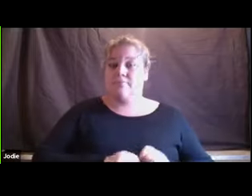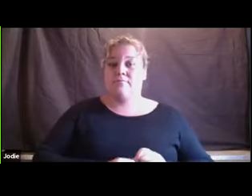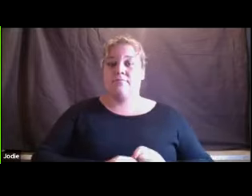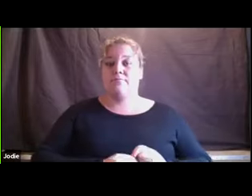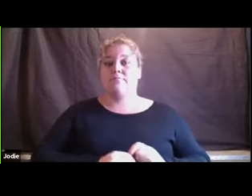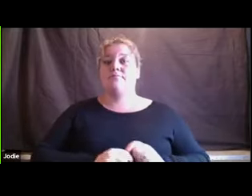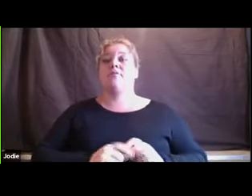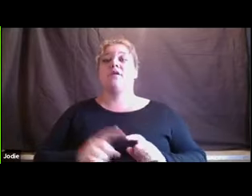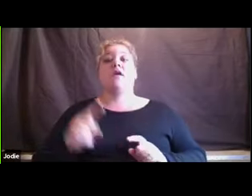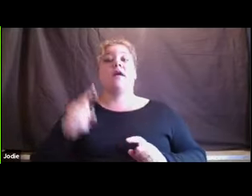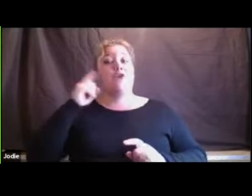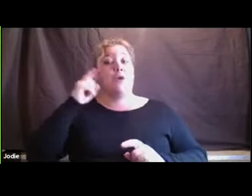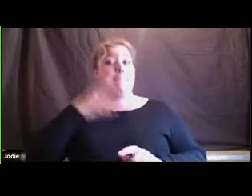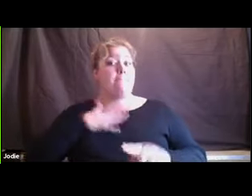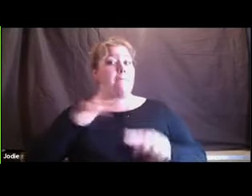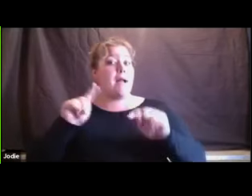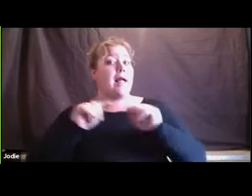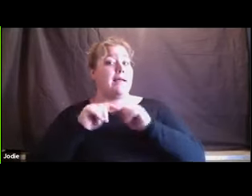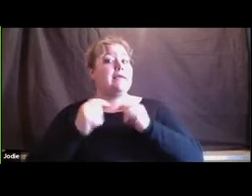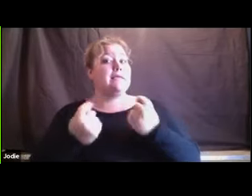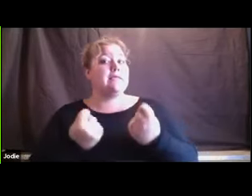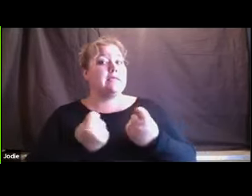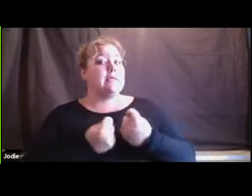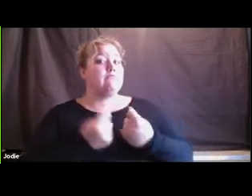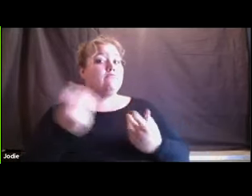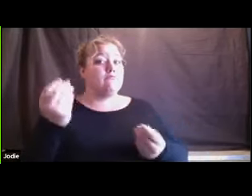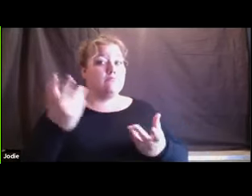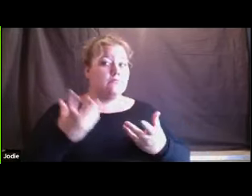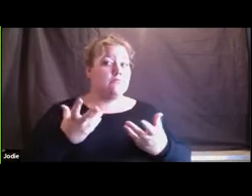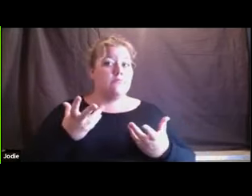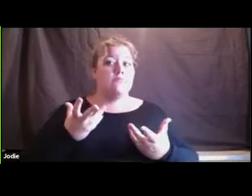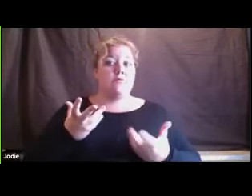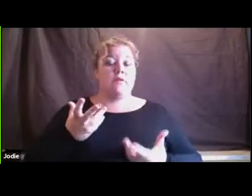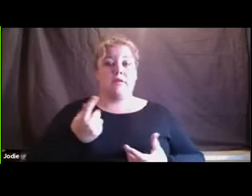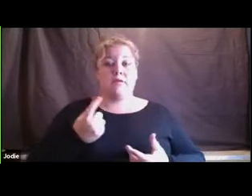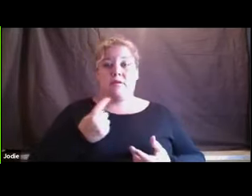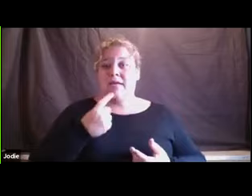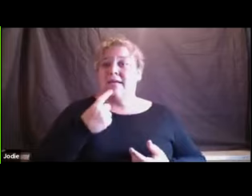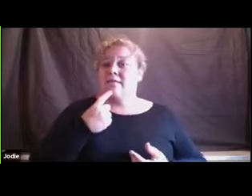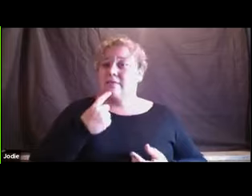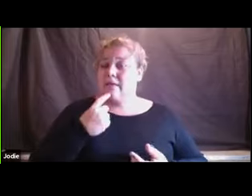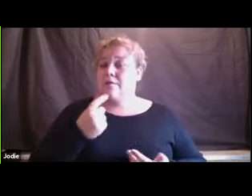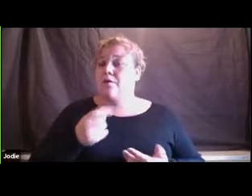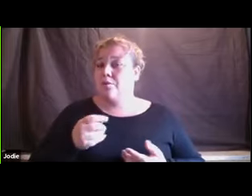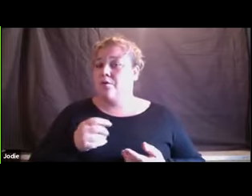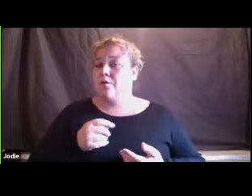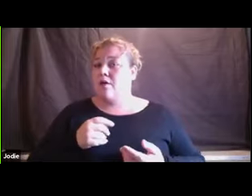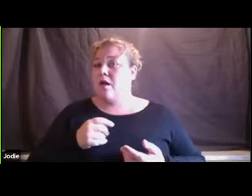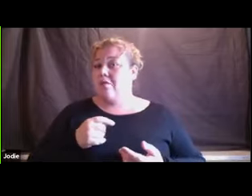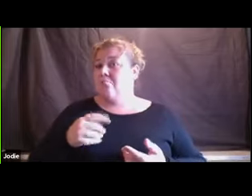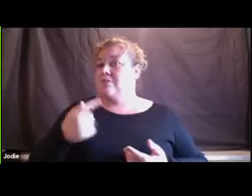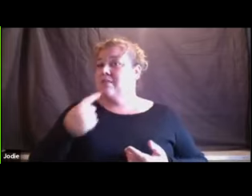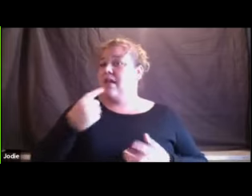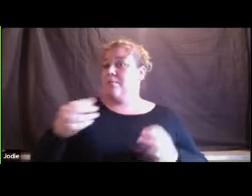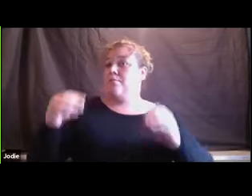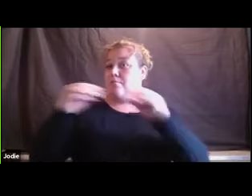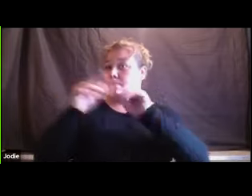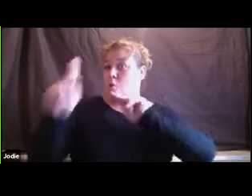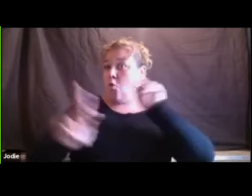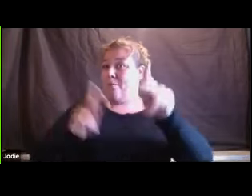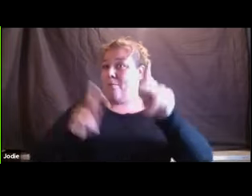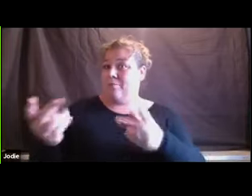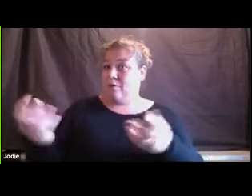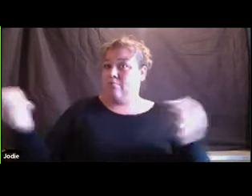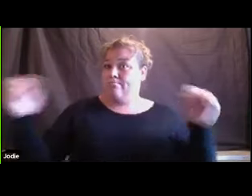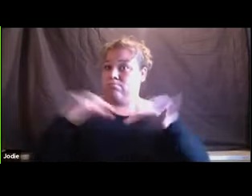I heard from my team who was there that they had seen a lot more individuals than they did at the testing site at the Omni